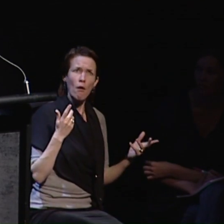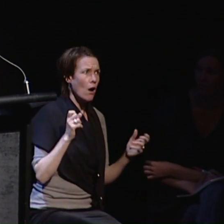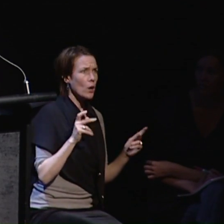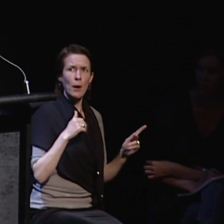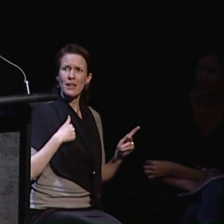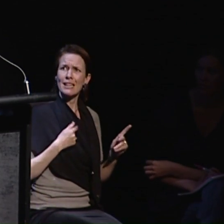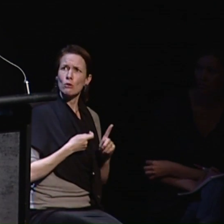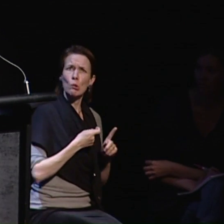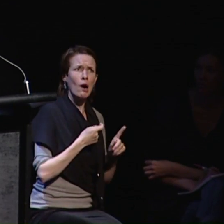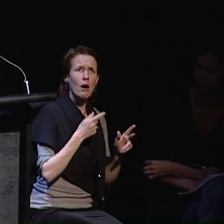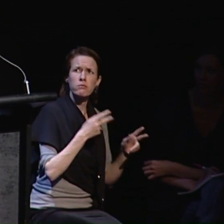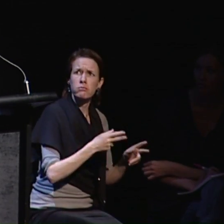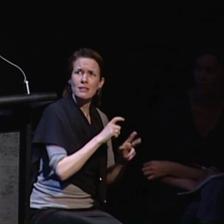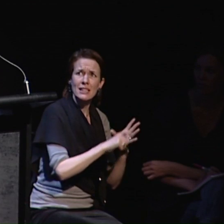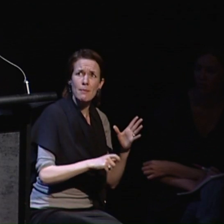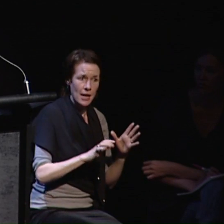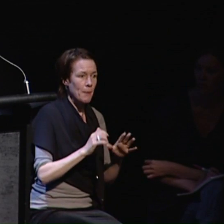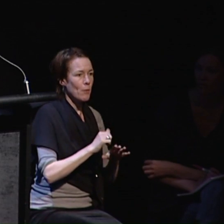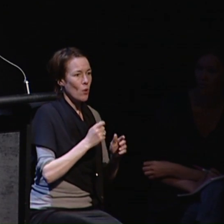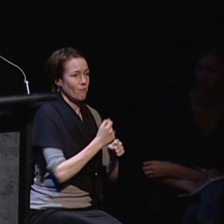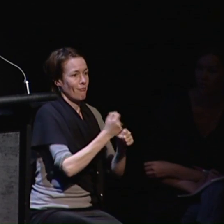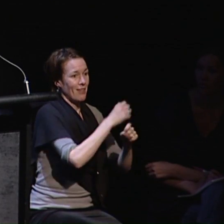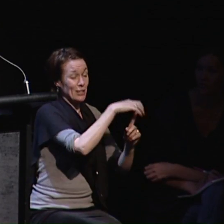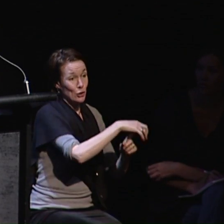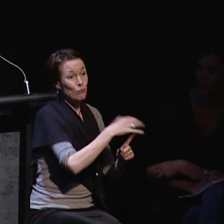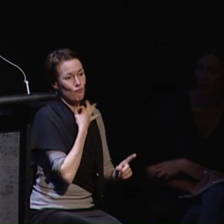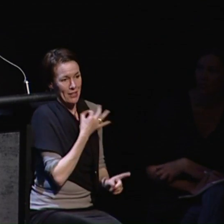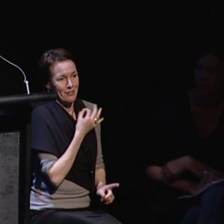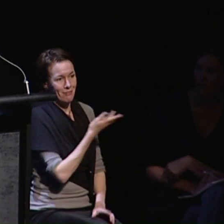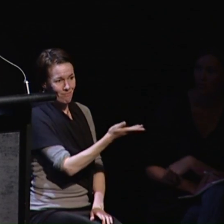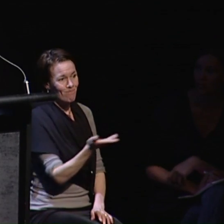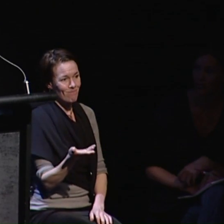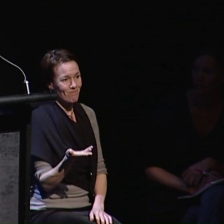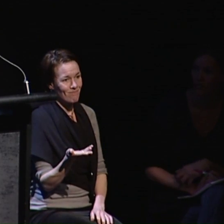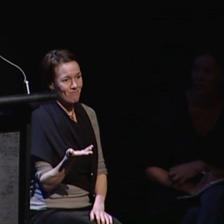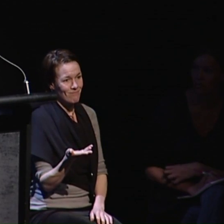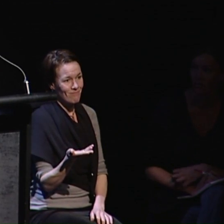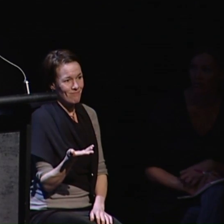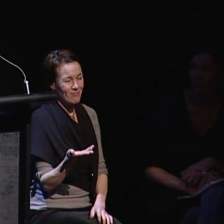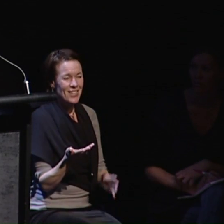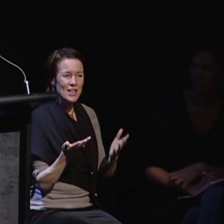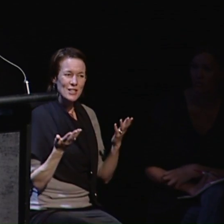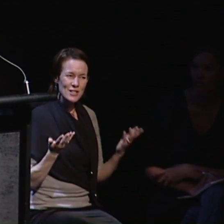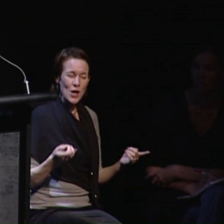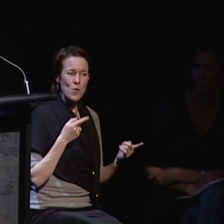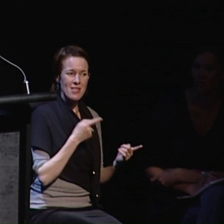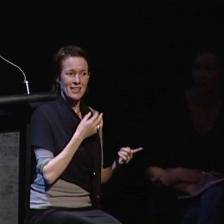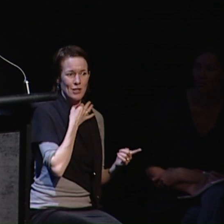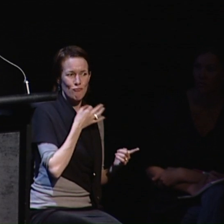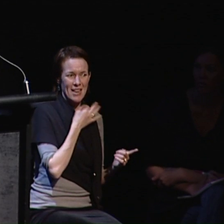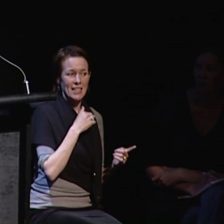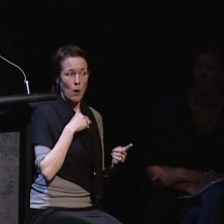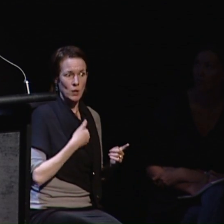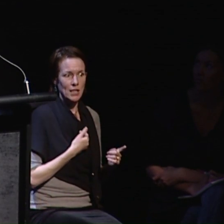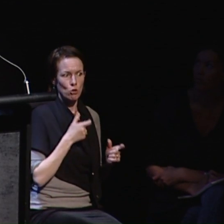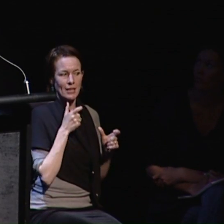appetite for, well, we have to do something for these people. What should we do? Let's build a building. And so I think there's a real threat there, and we have to take those threats